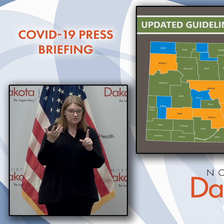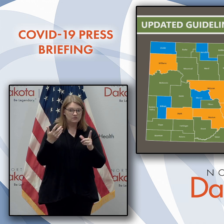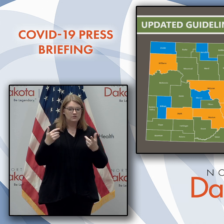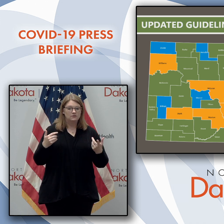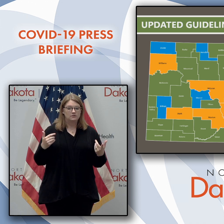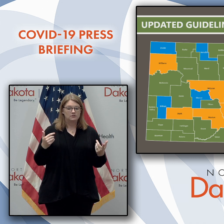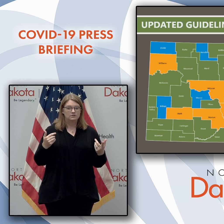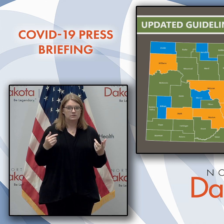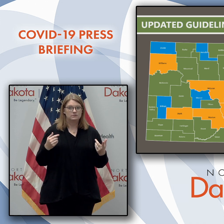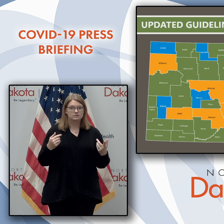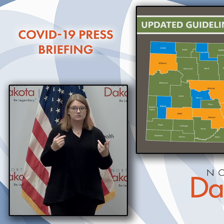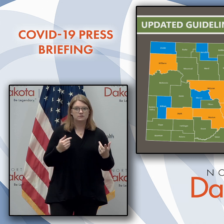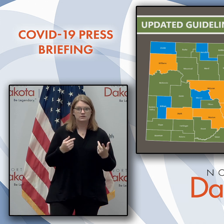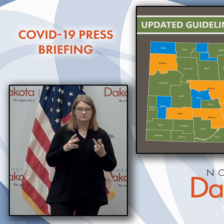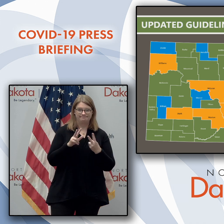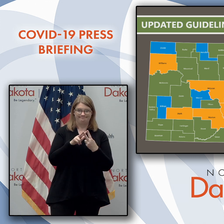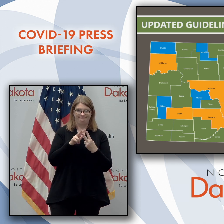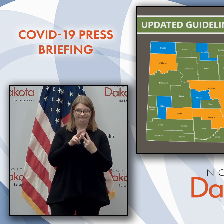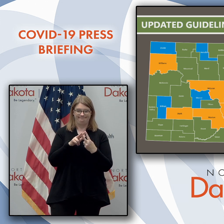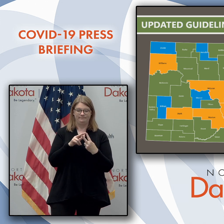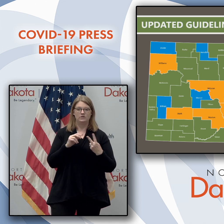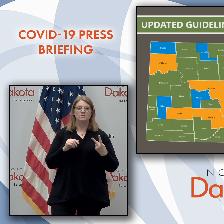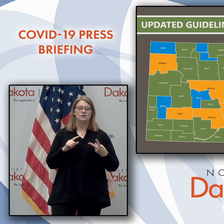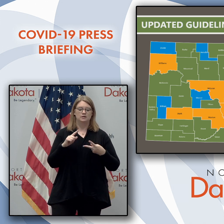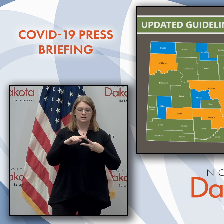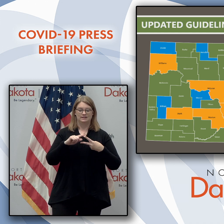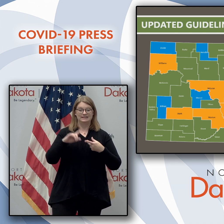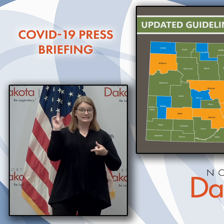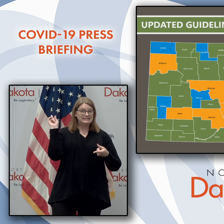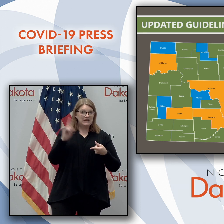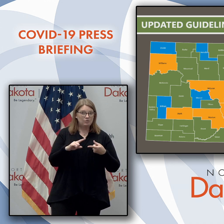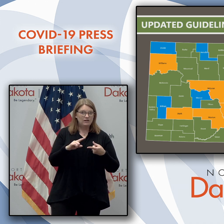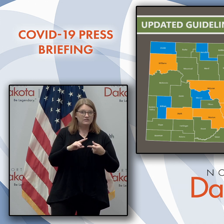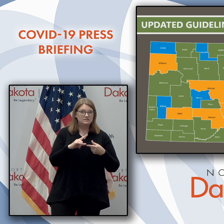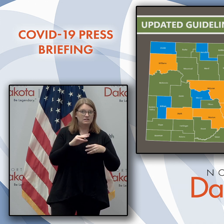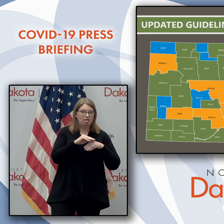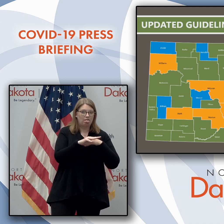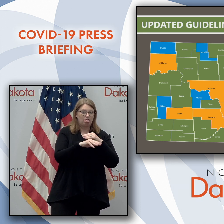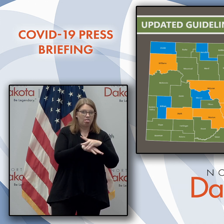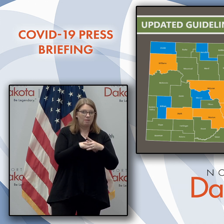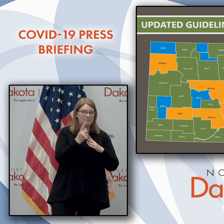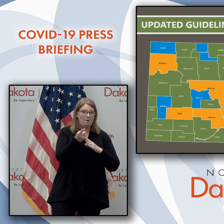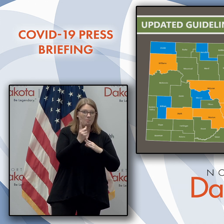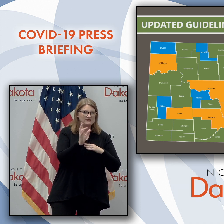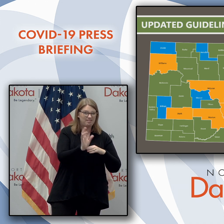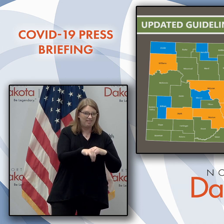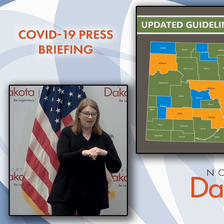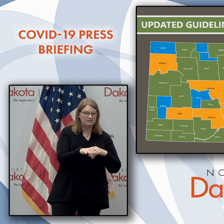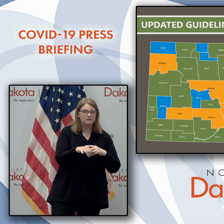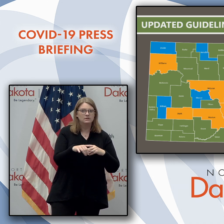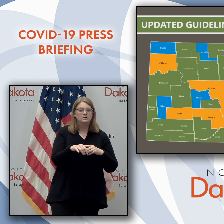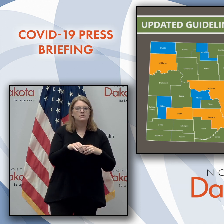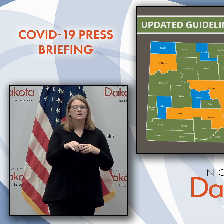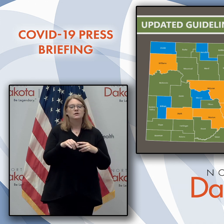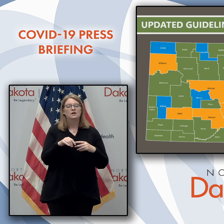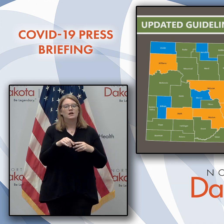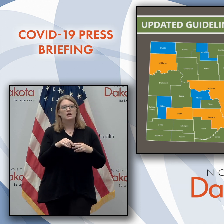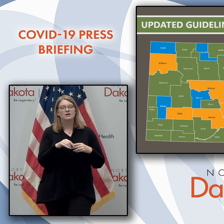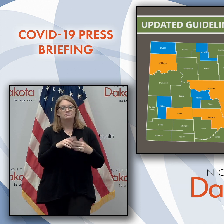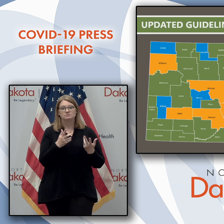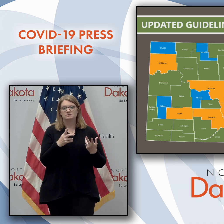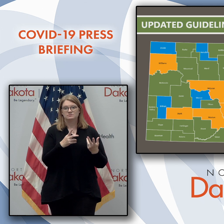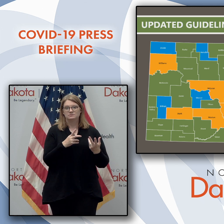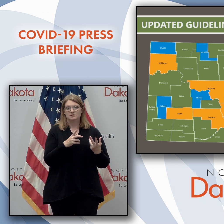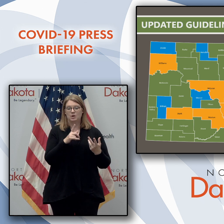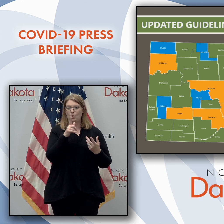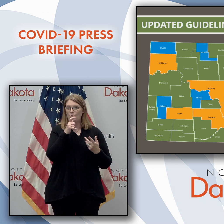is twofold. We want to decrease transmissible moments, and we want to give the virus less opportunity to spread.